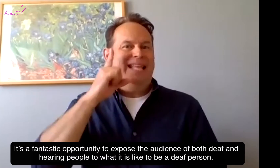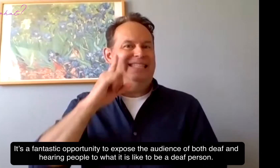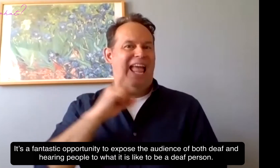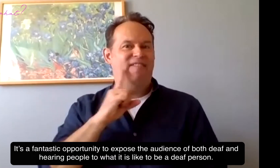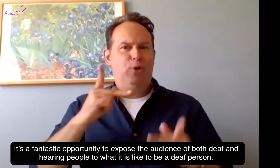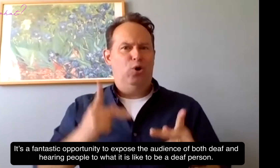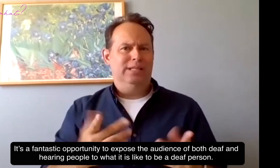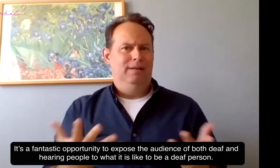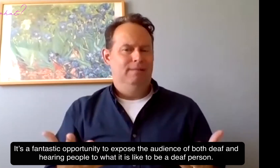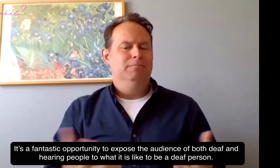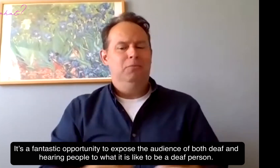be a Deaf person.